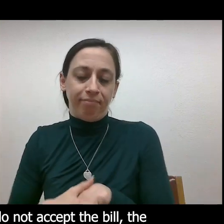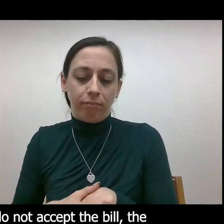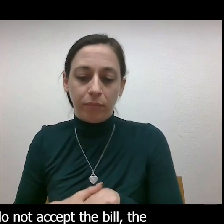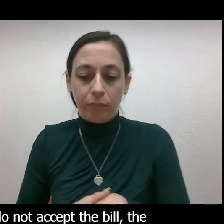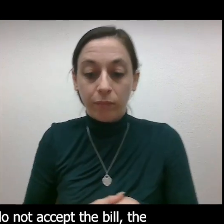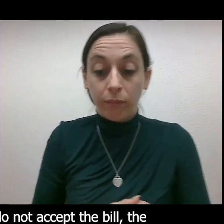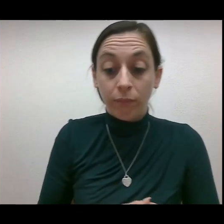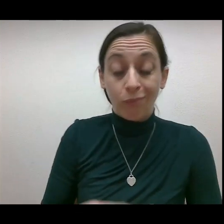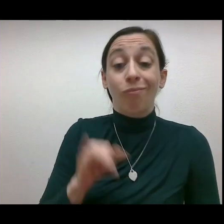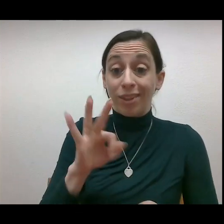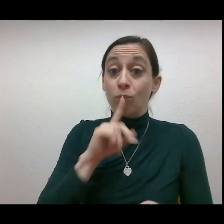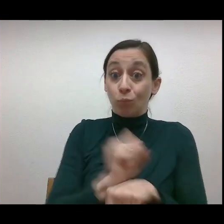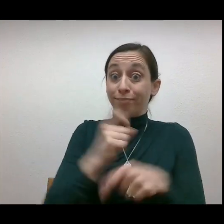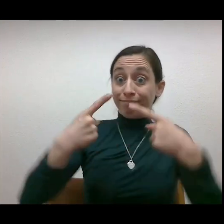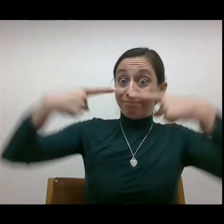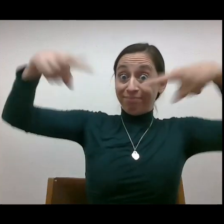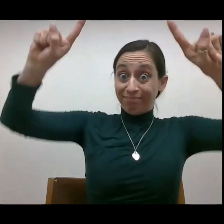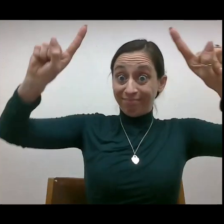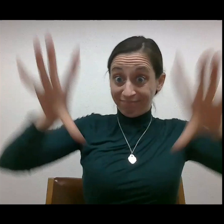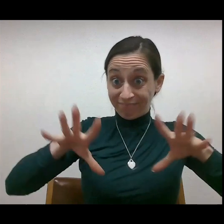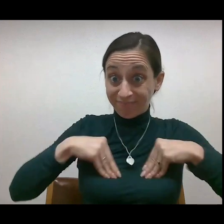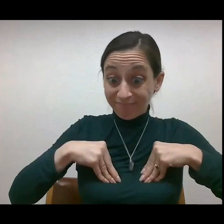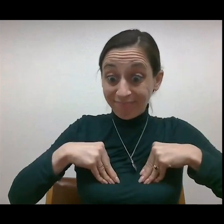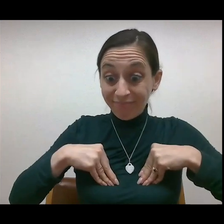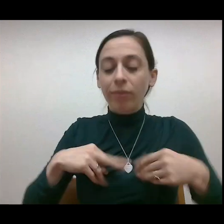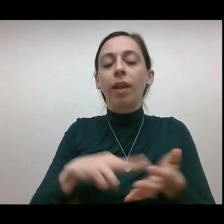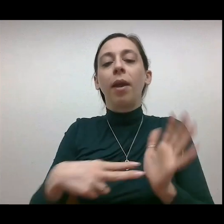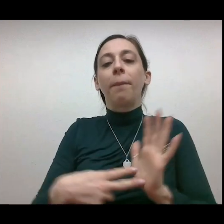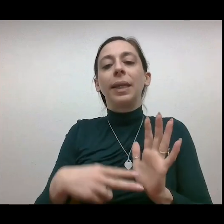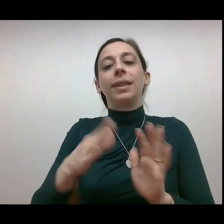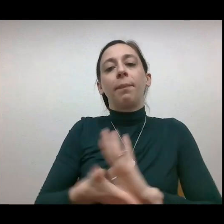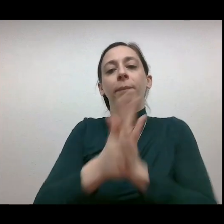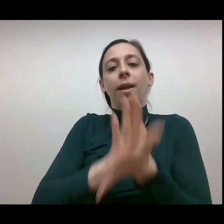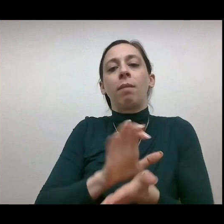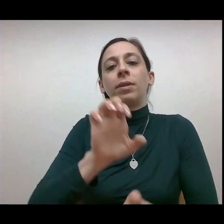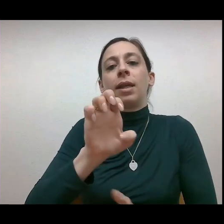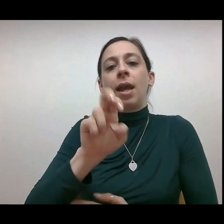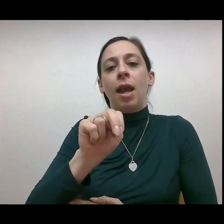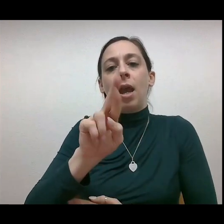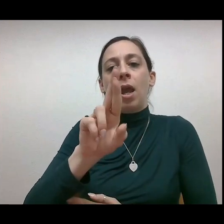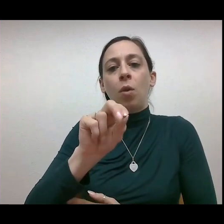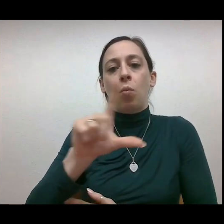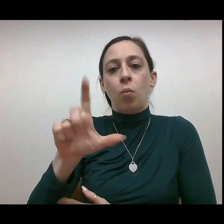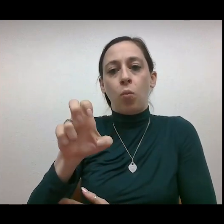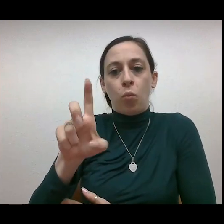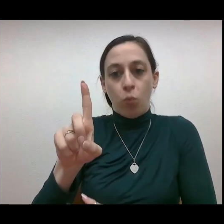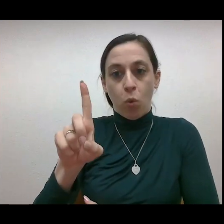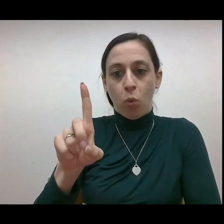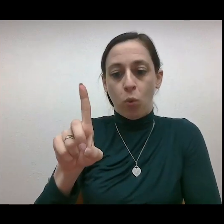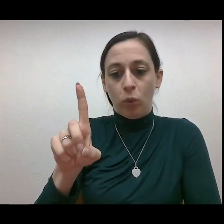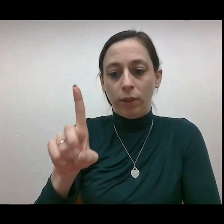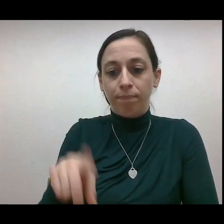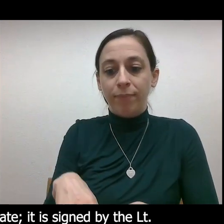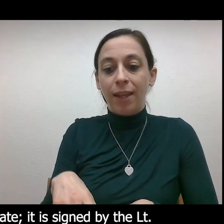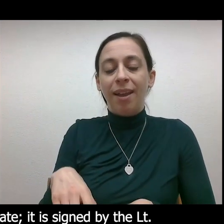accept the bill is considered dead. So now, if it was accepted, it becomes enrolled.